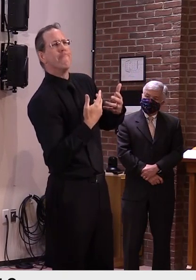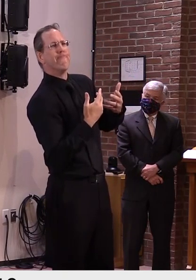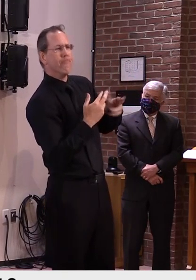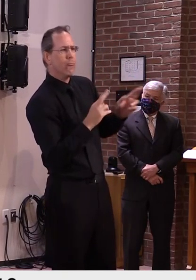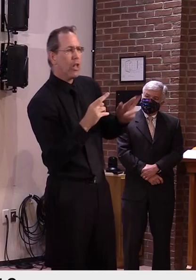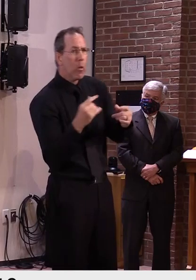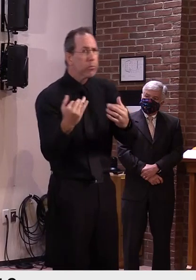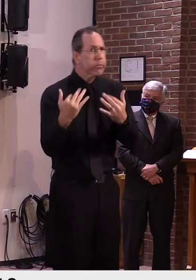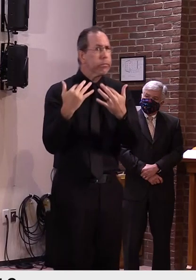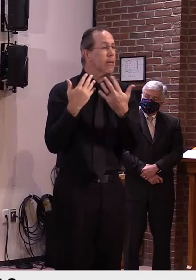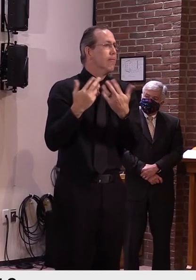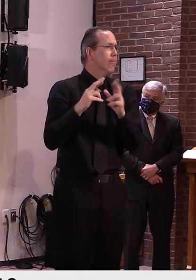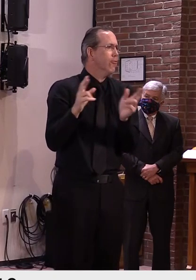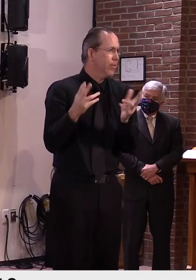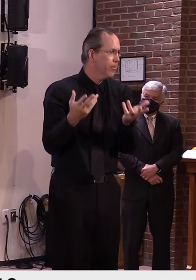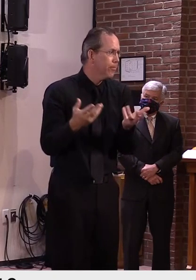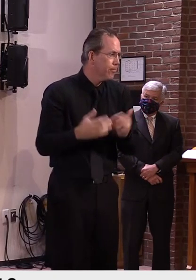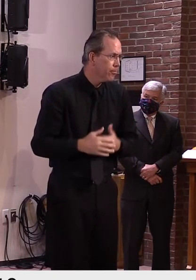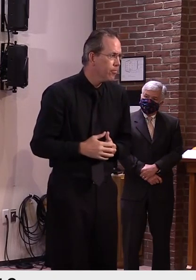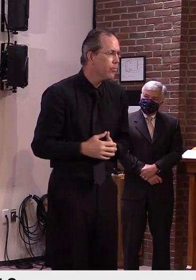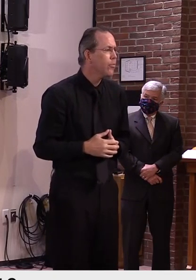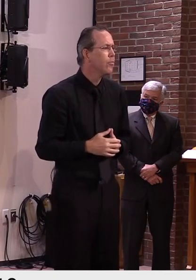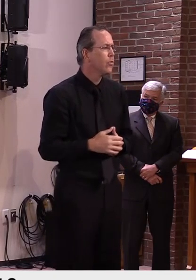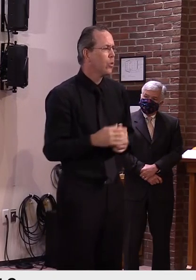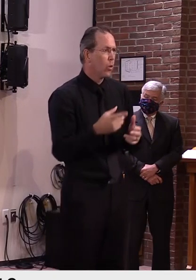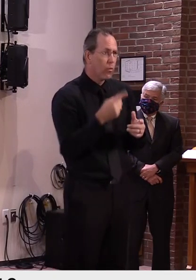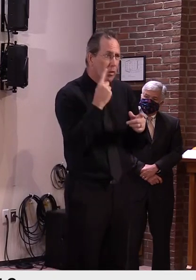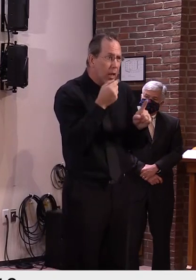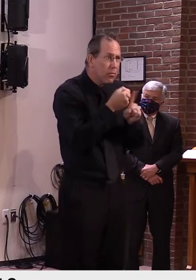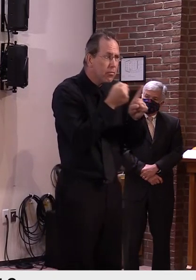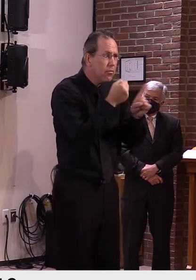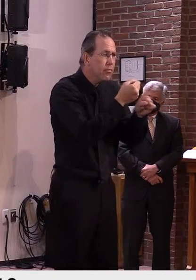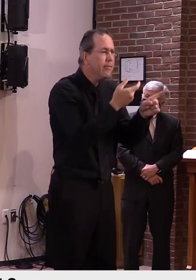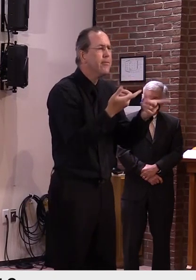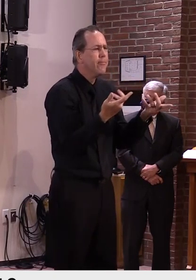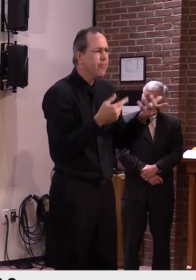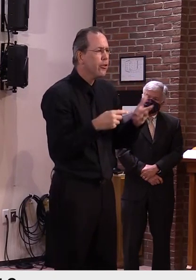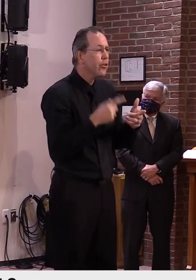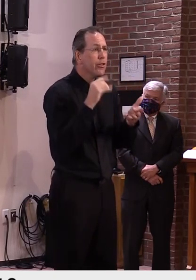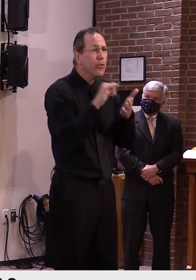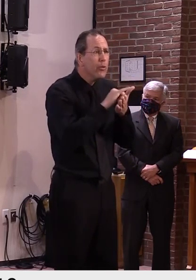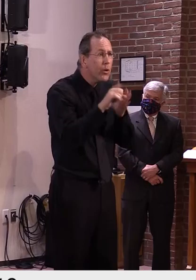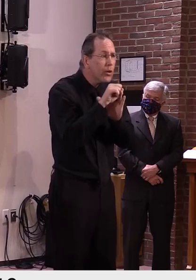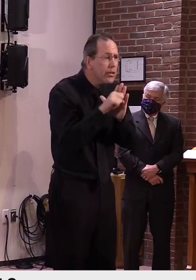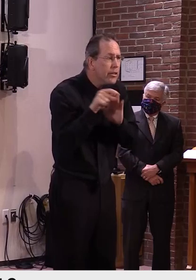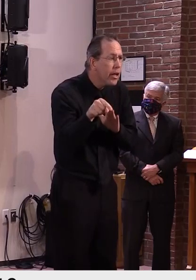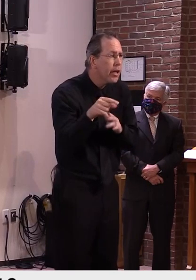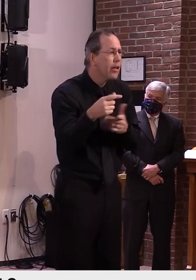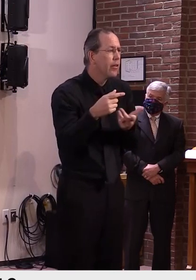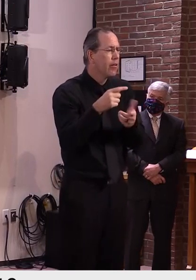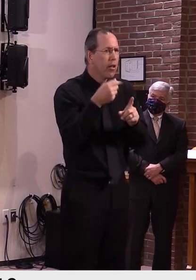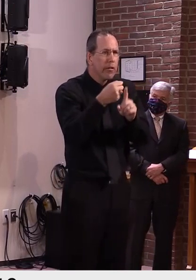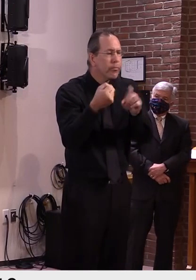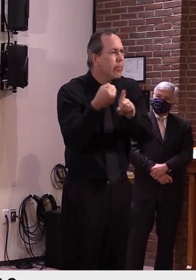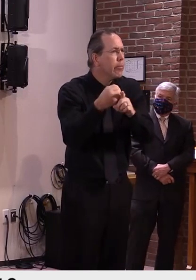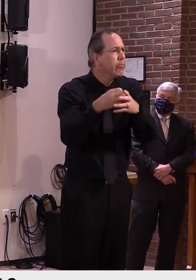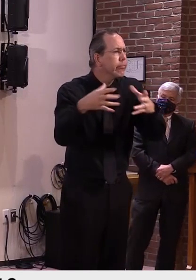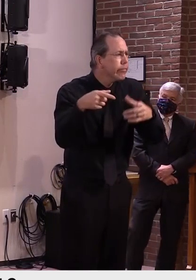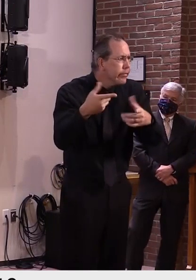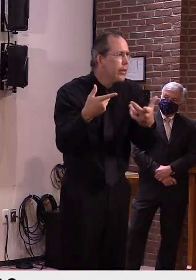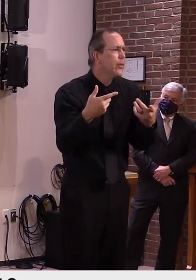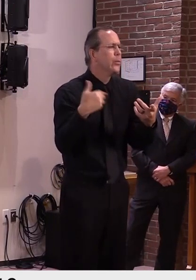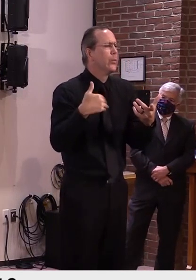the East Coast, impacting Maryland and other states up the line, Connecticut and so forth,